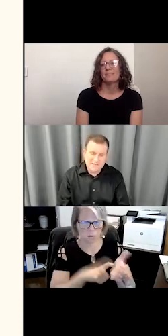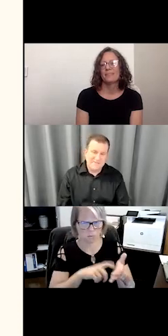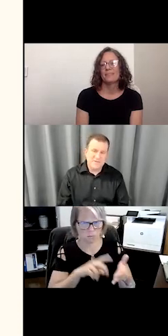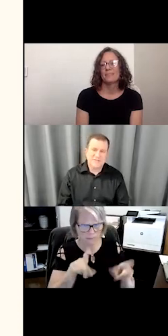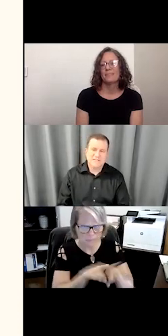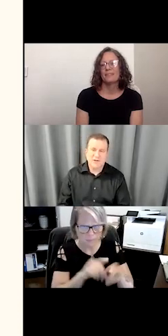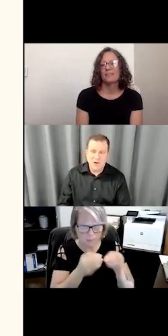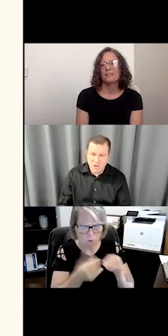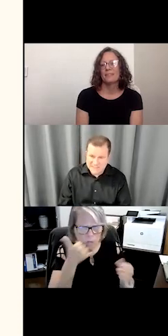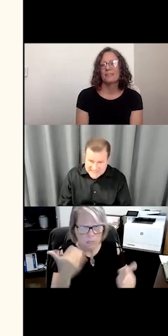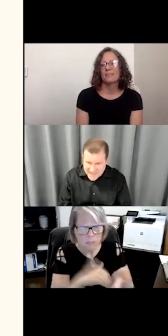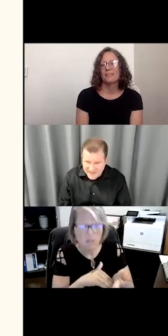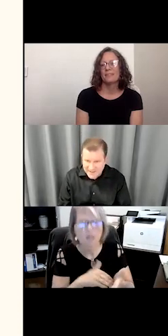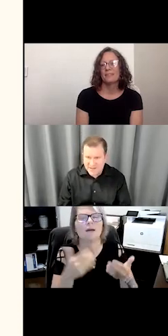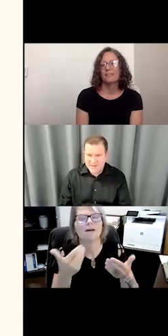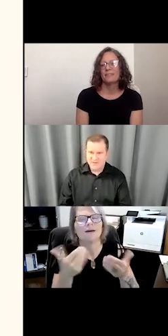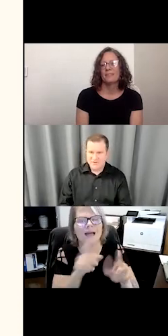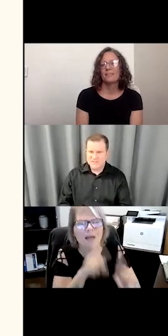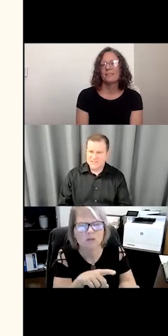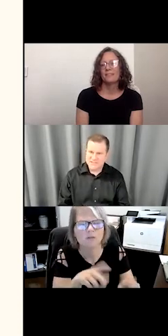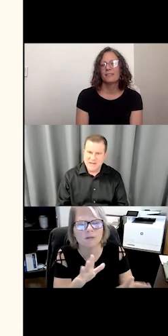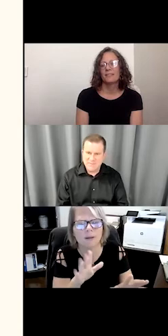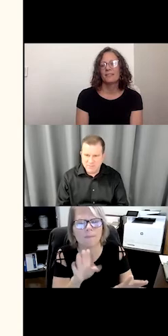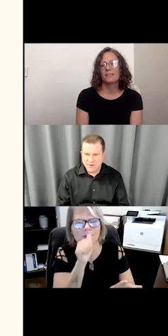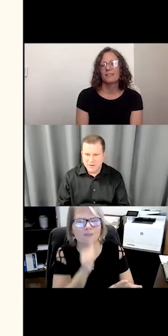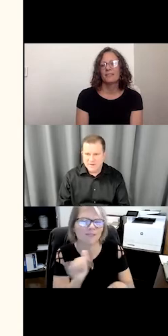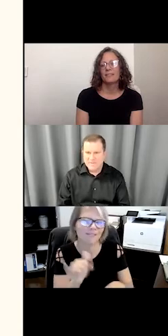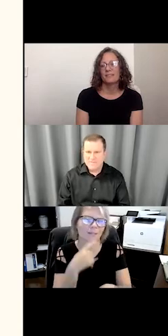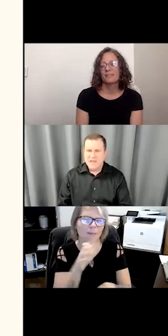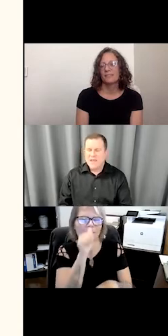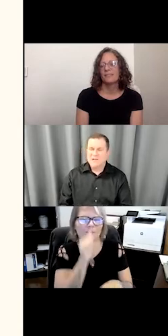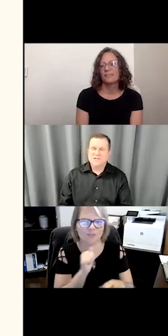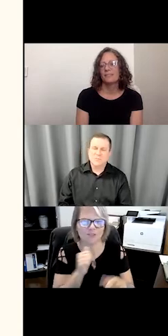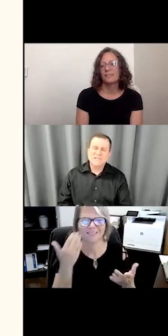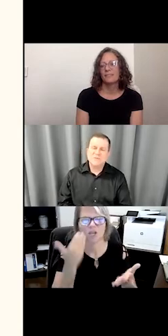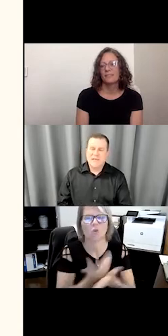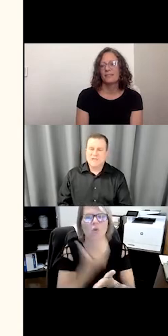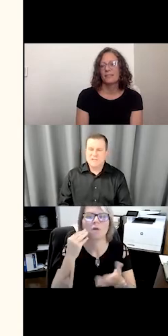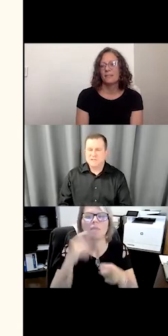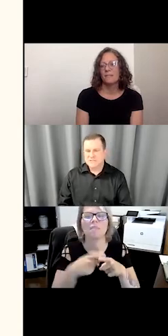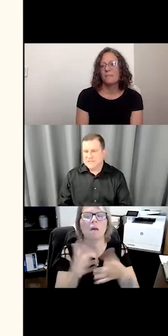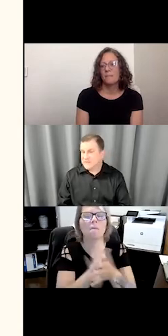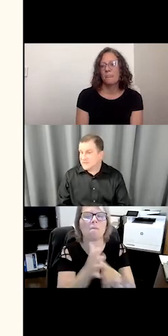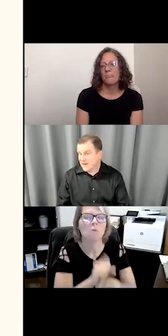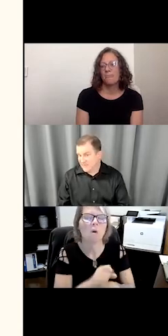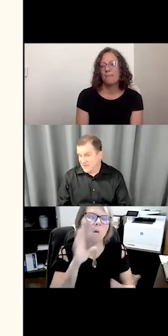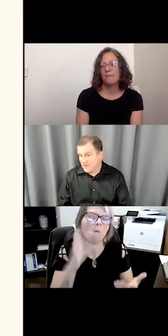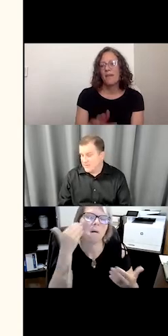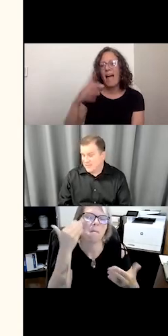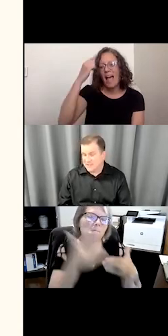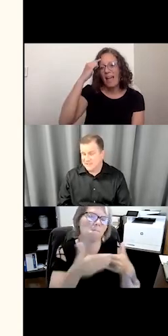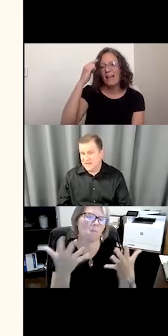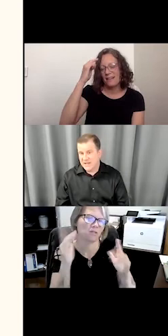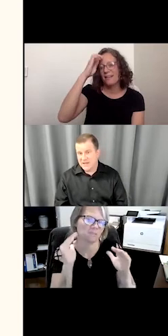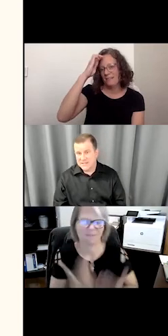So then the deaf person has to call again. They'll notice it's the same number. And so please be patient. Sometimes it's not a video.